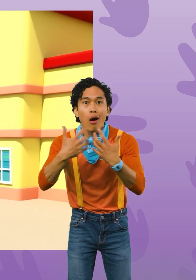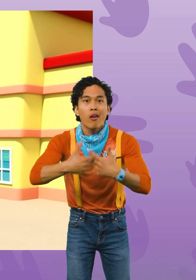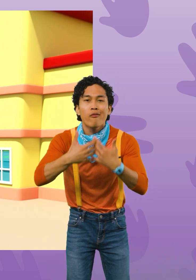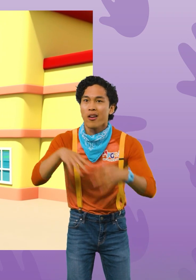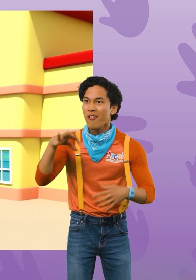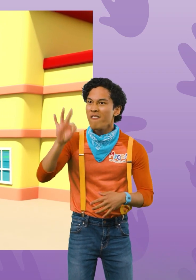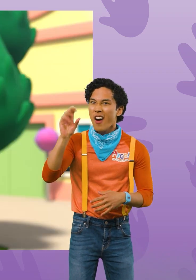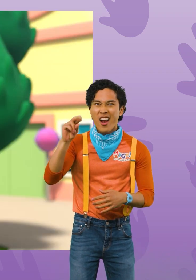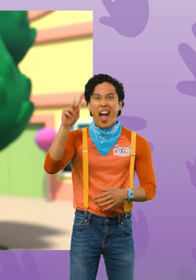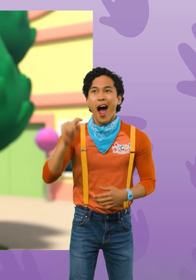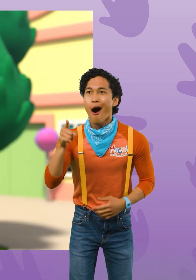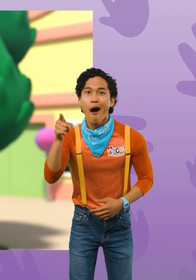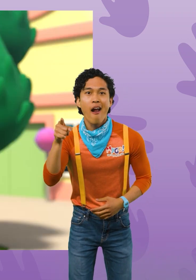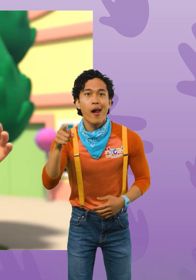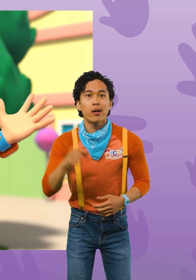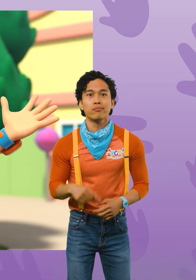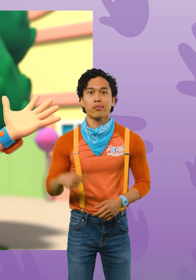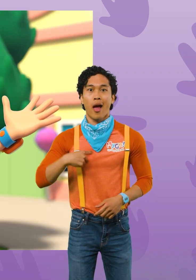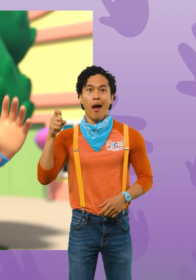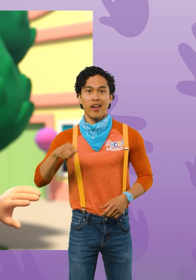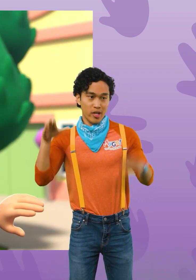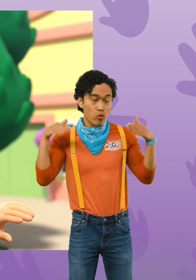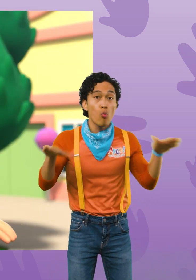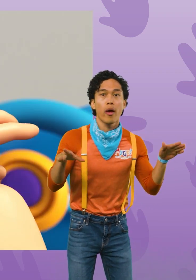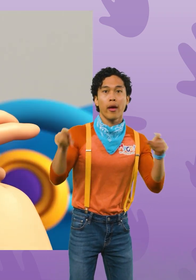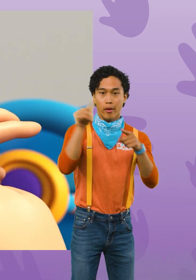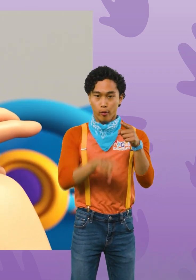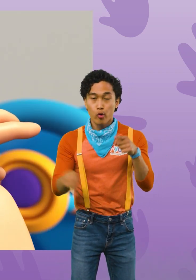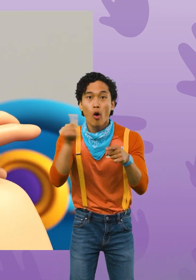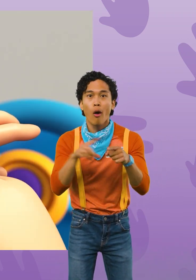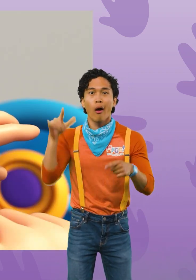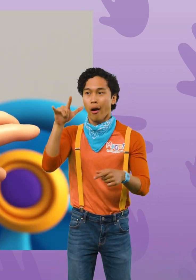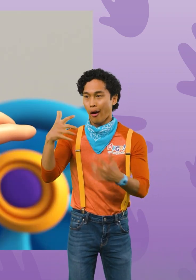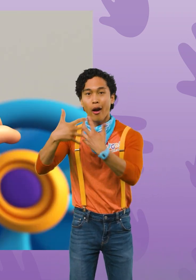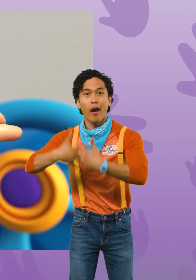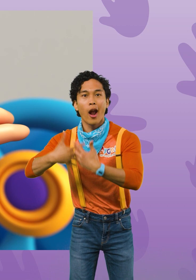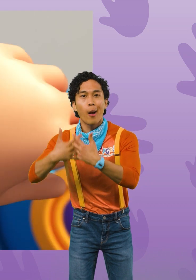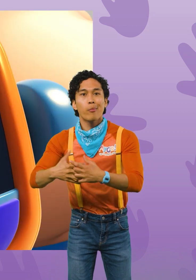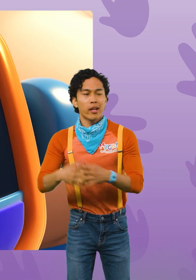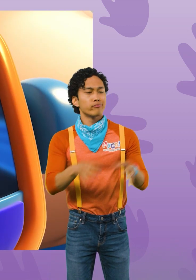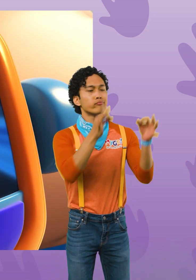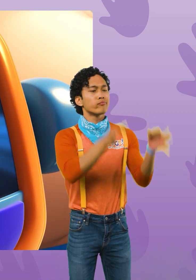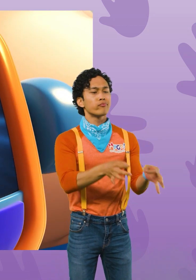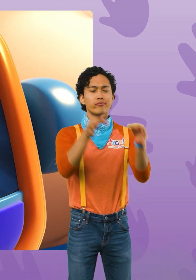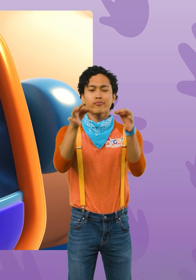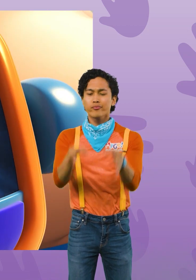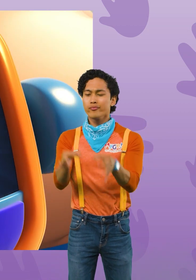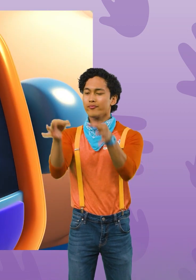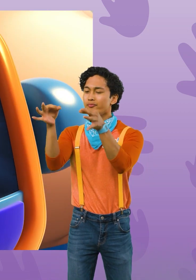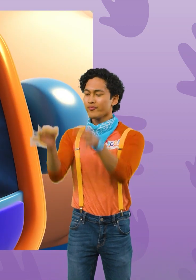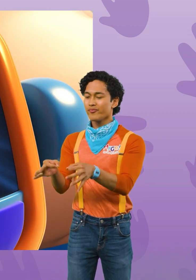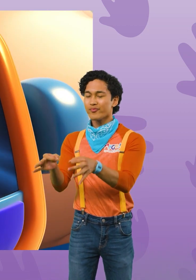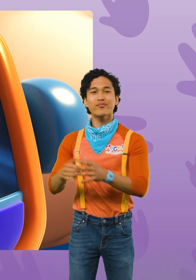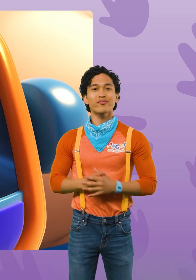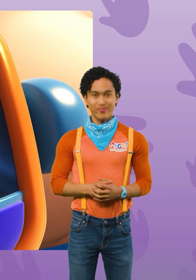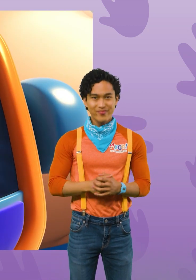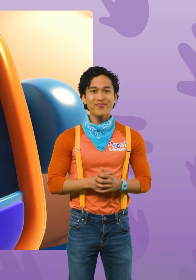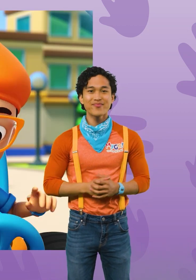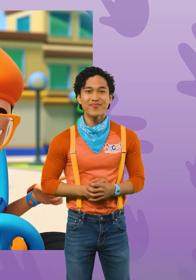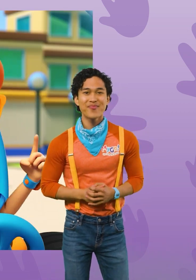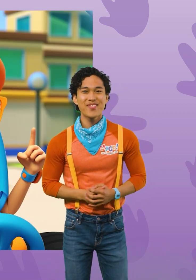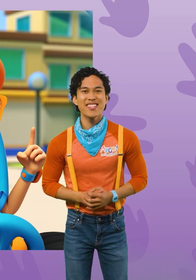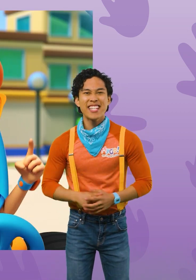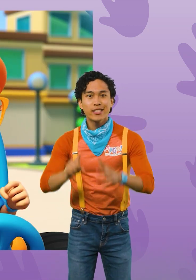and find out. I'm gonna need wings, hovercraft, and a prop engine. Wings, hovercraft, prop engine,